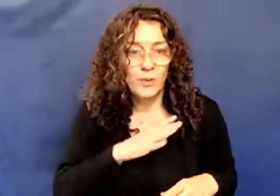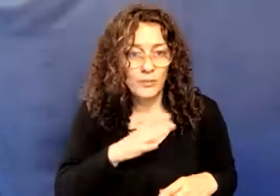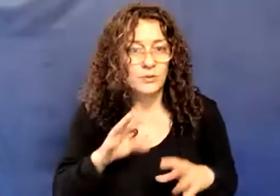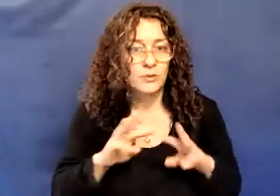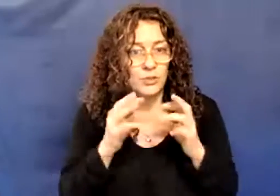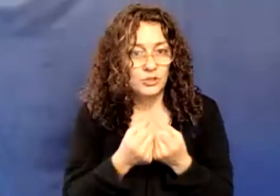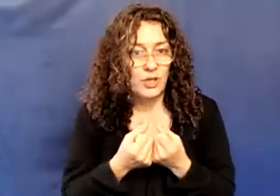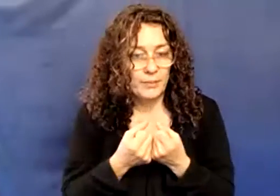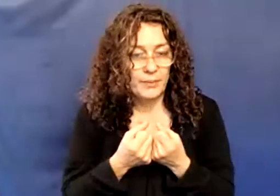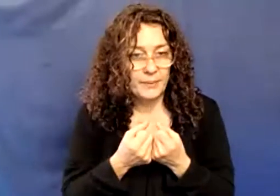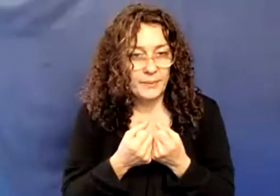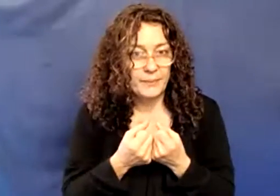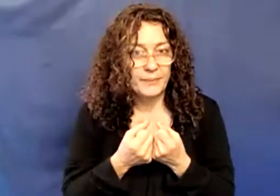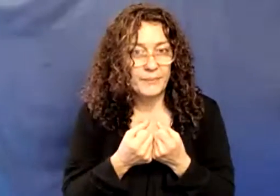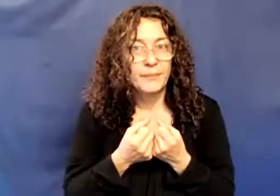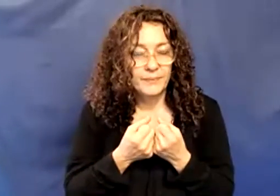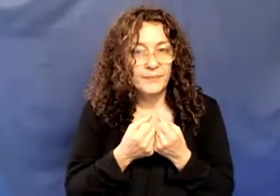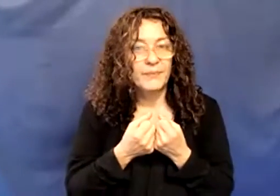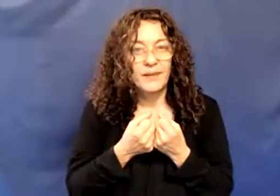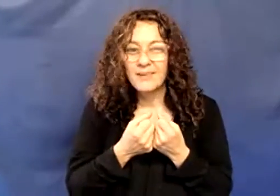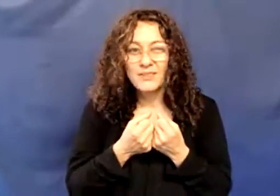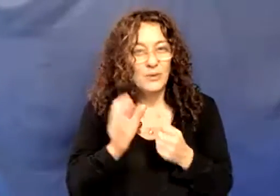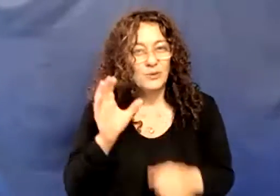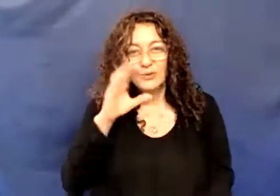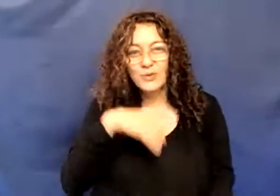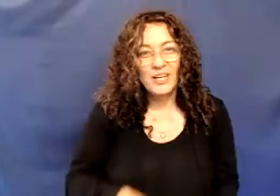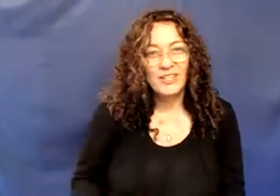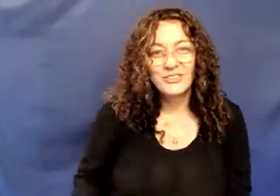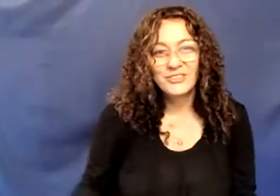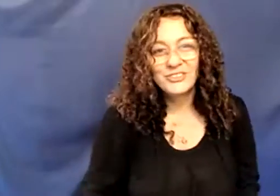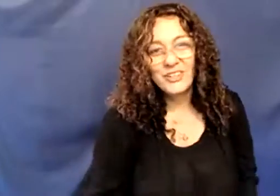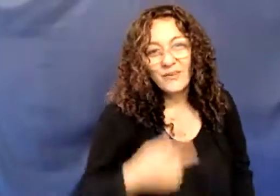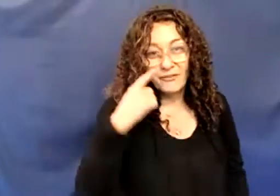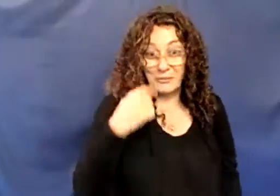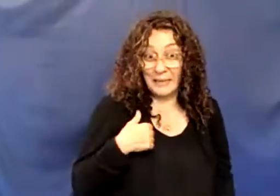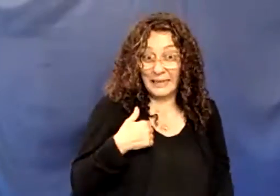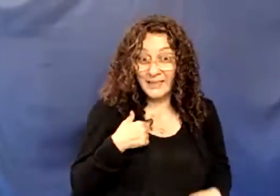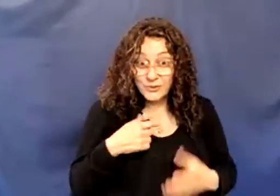and I know it's very strange for me to talk about this kind of stuff because I am a